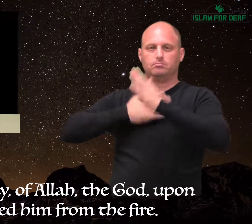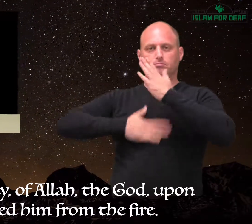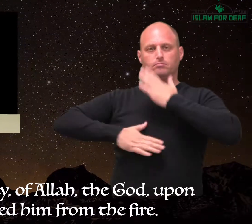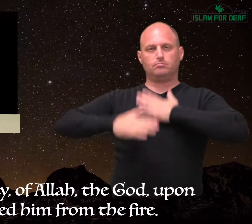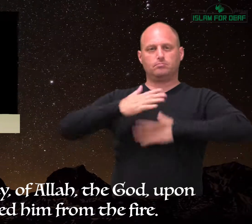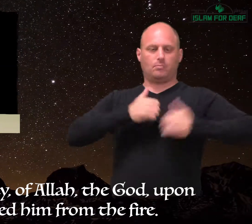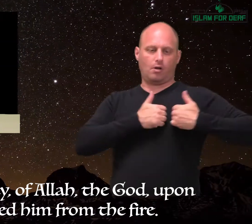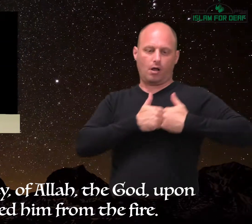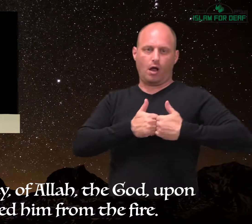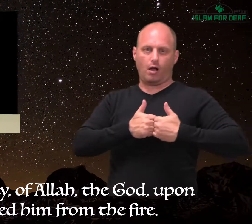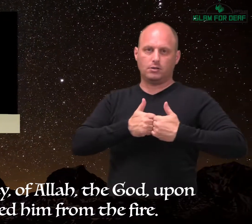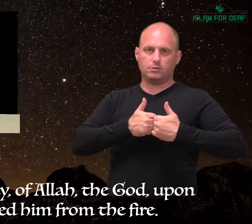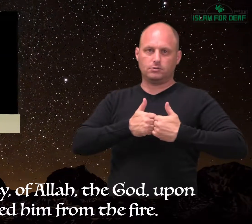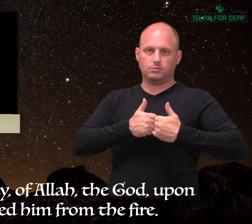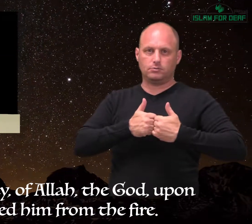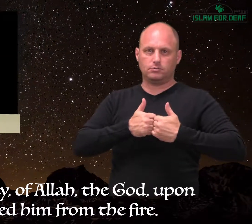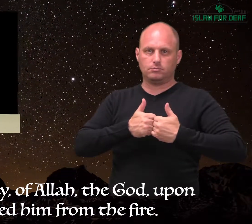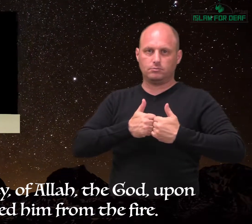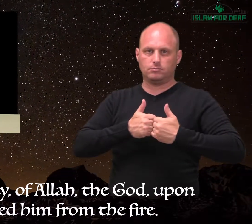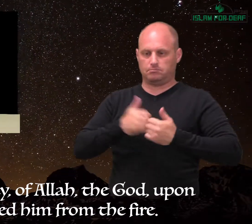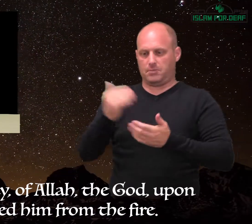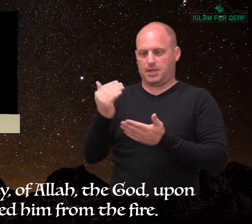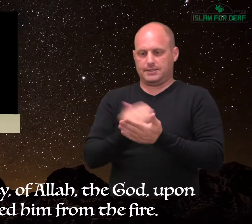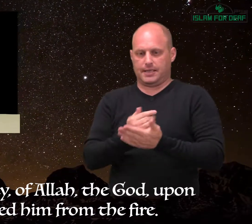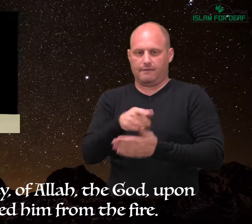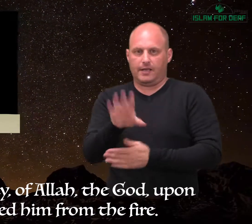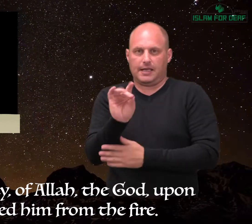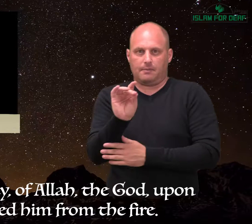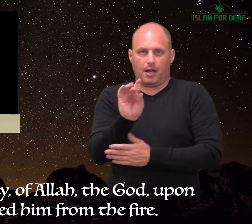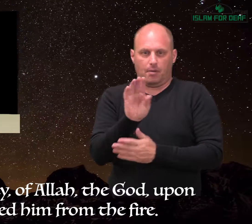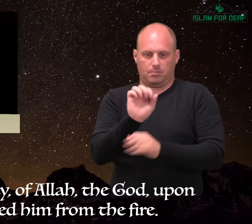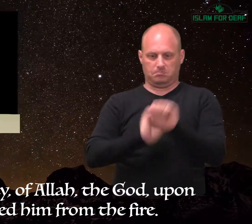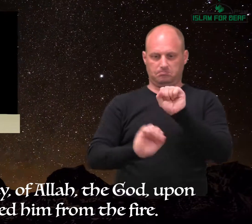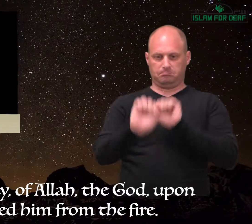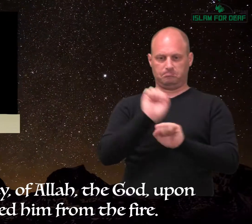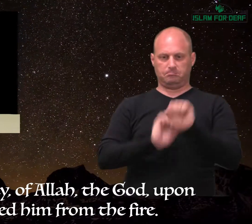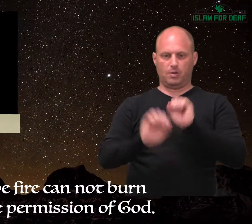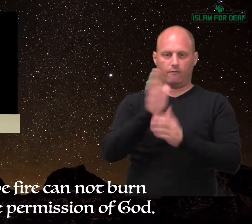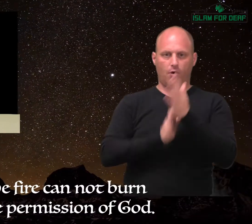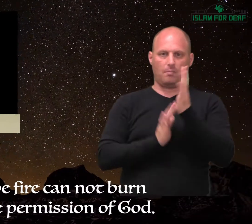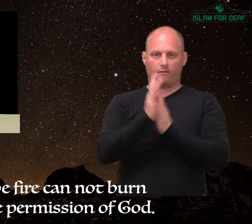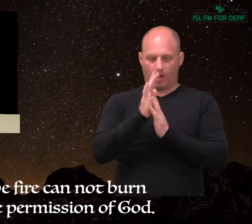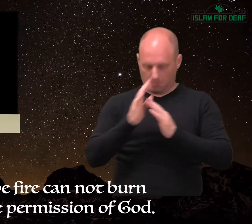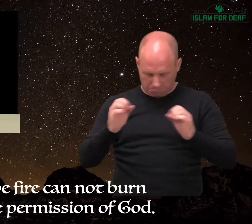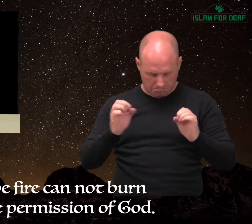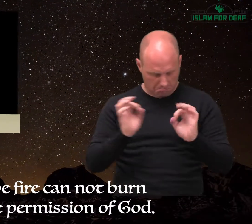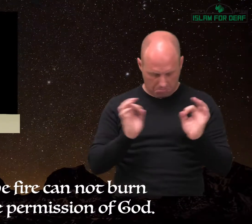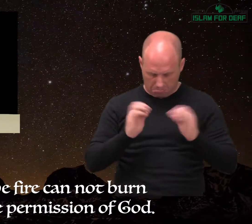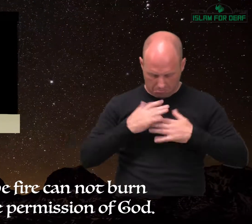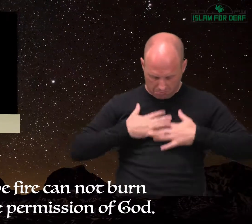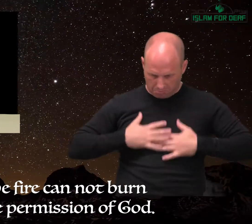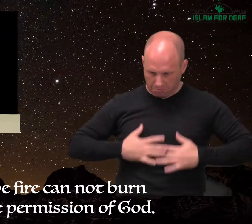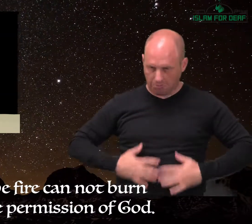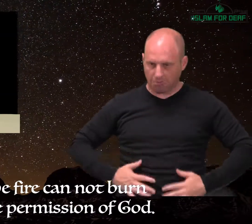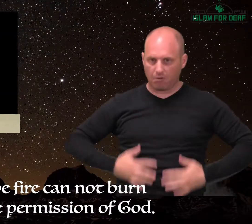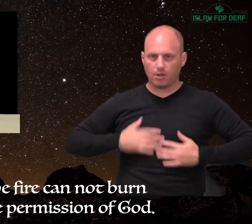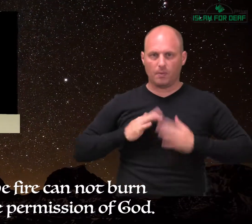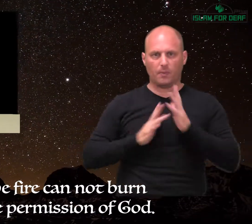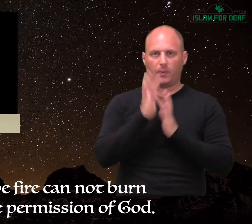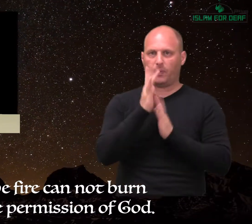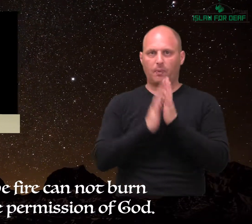upon him, he saved him from the fire. Because the fire cannot burn